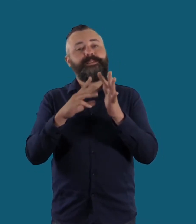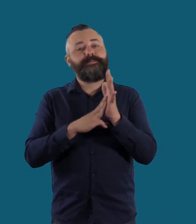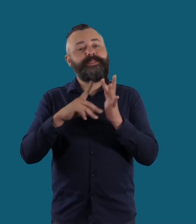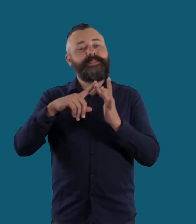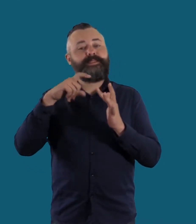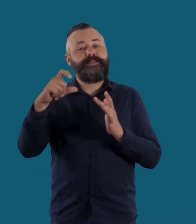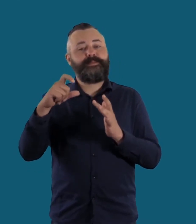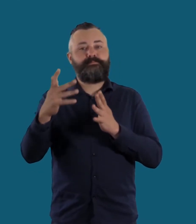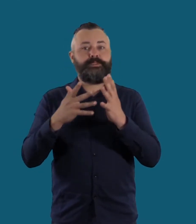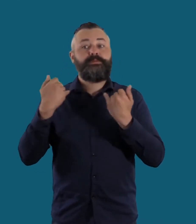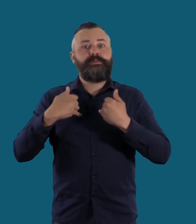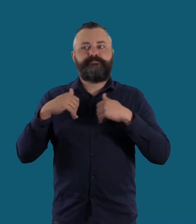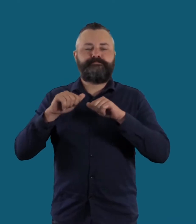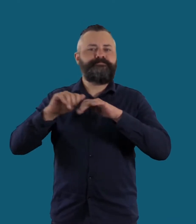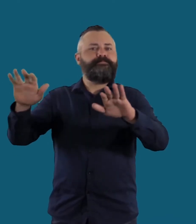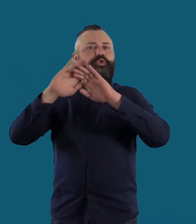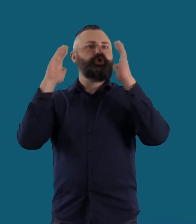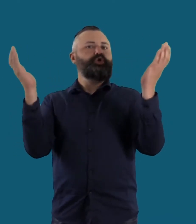Pandemic, a disease outbreak that spreads around the world.